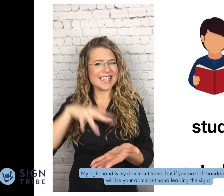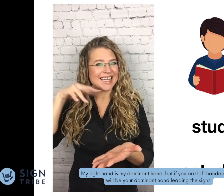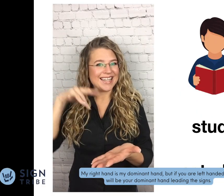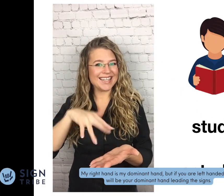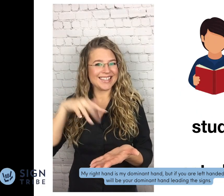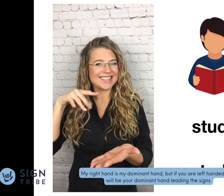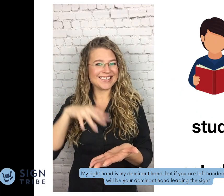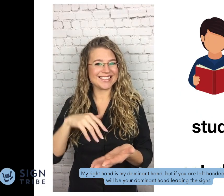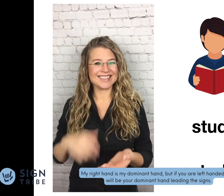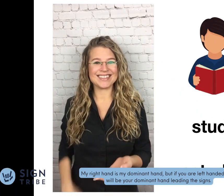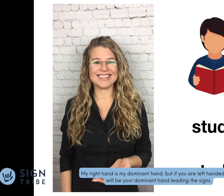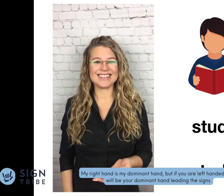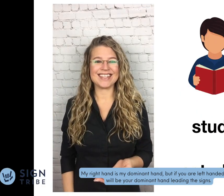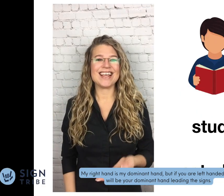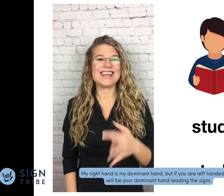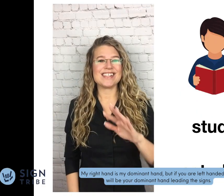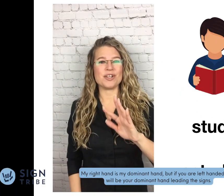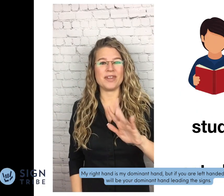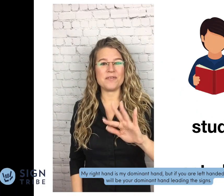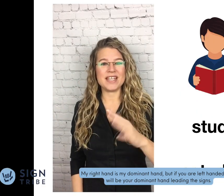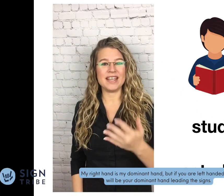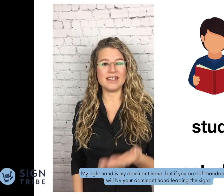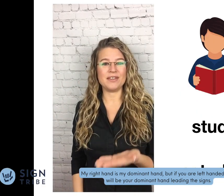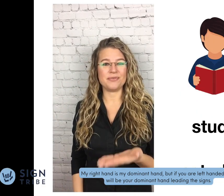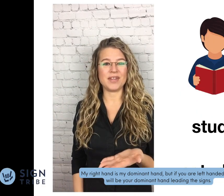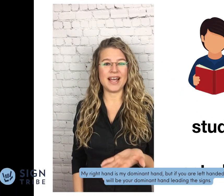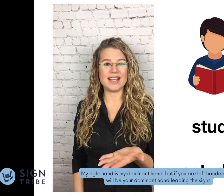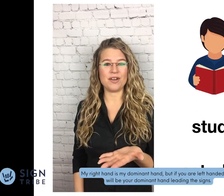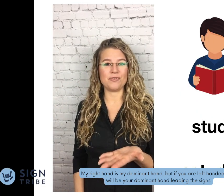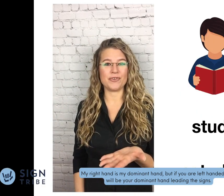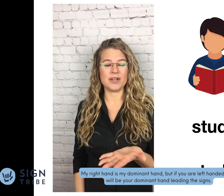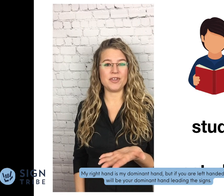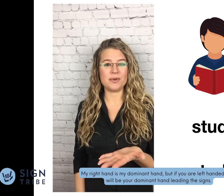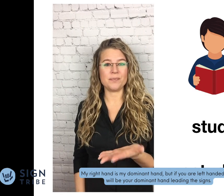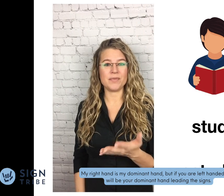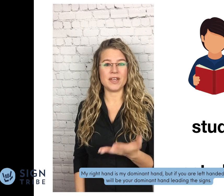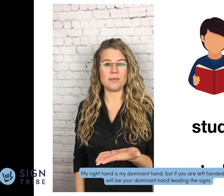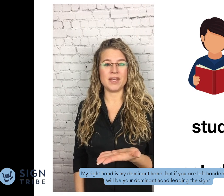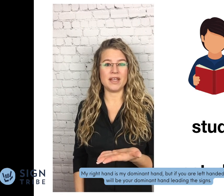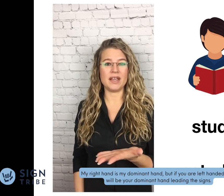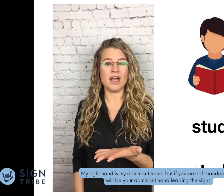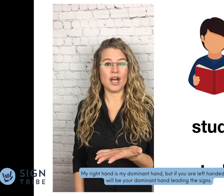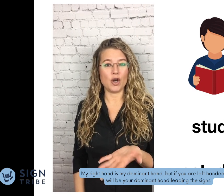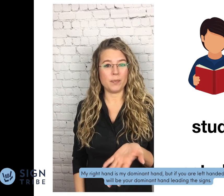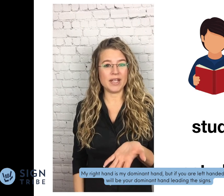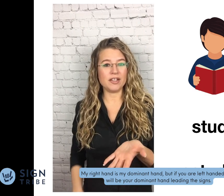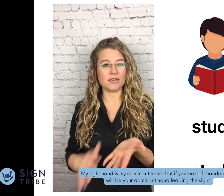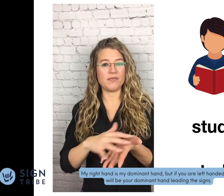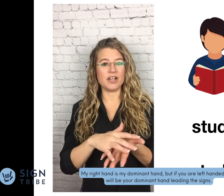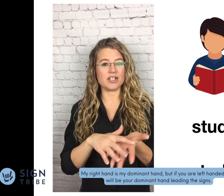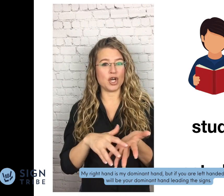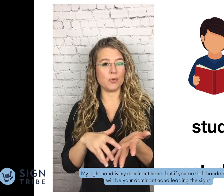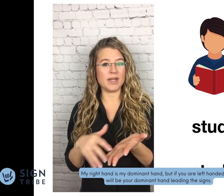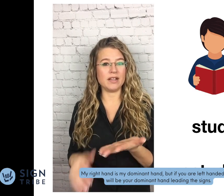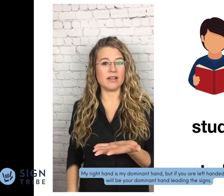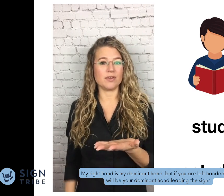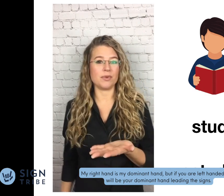Study. So left hand flat out in front of you. It can be open, your fingers open,